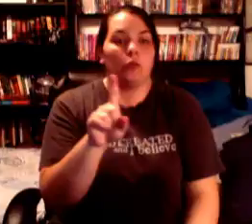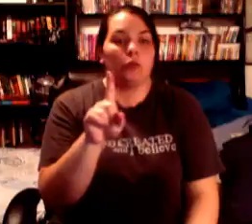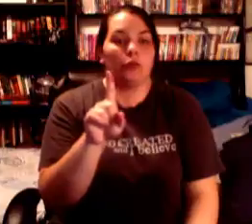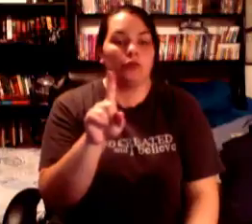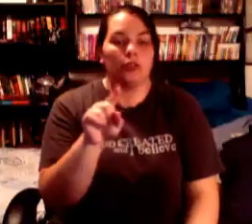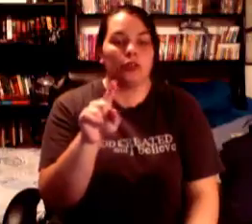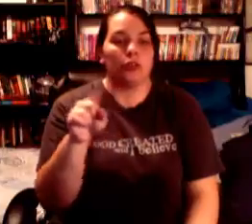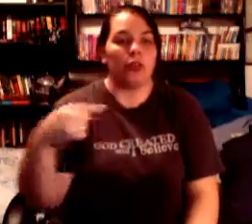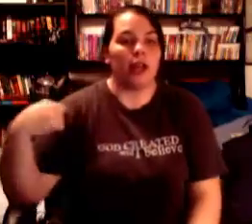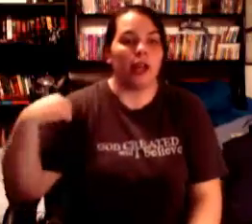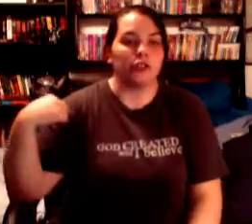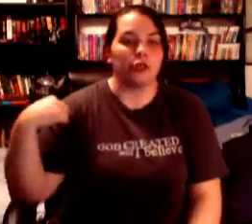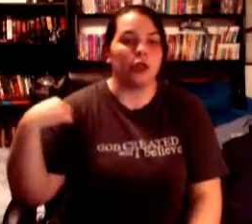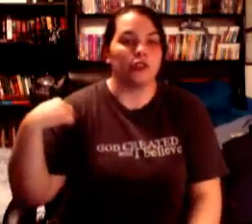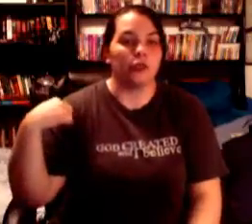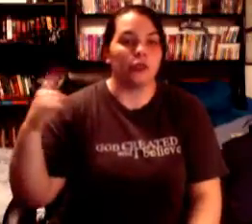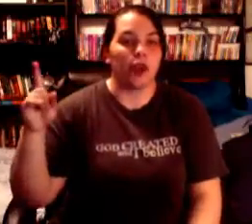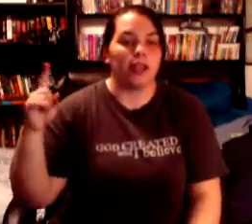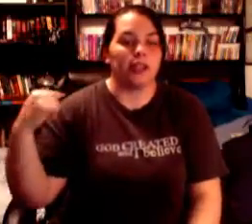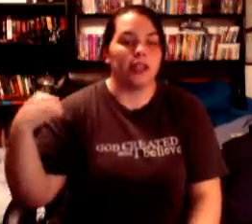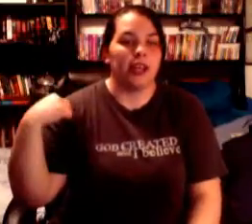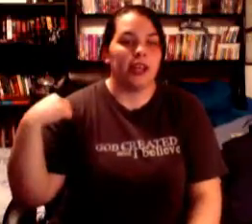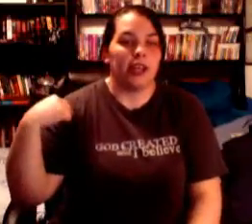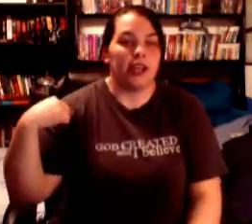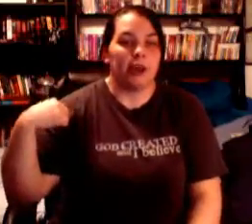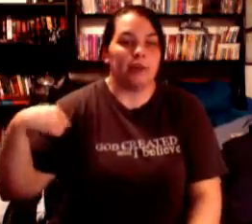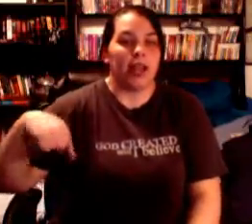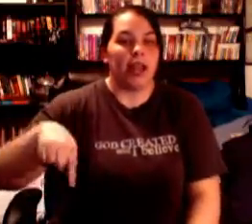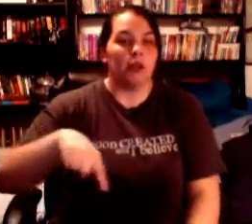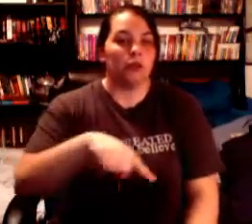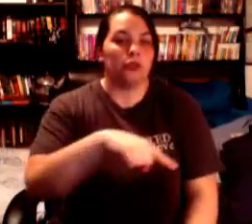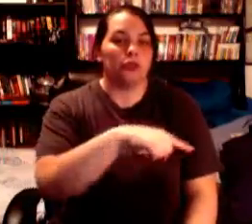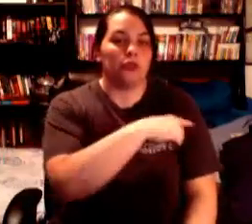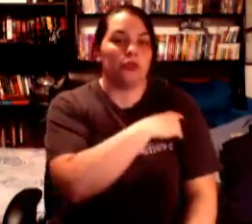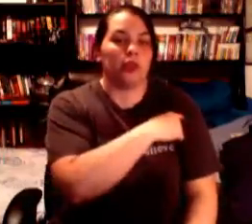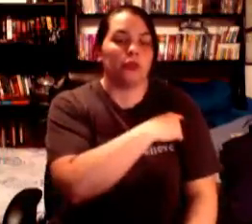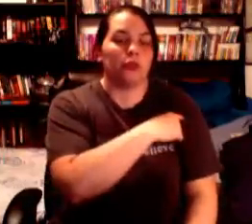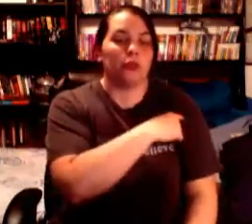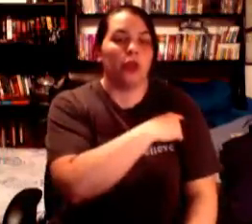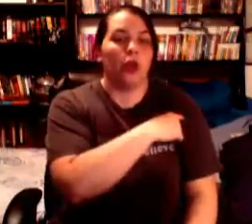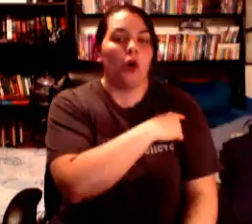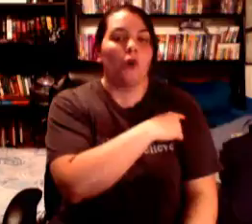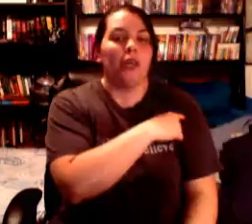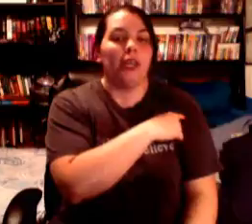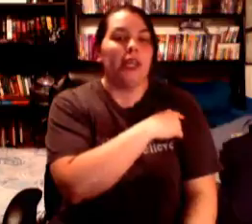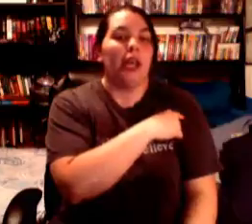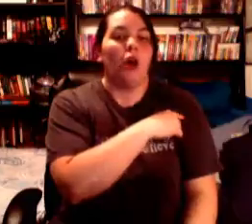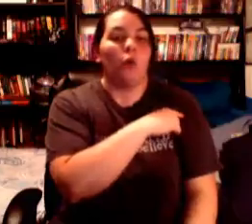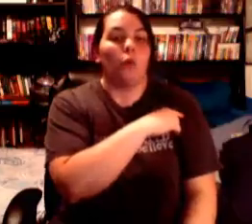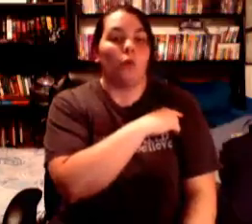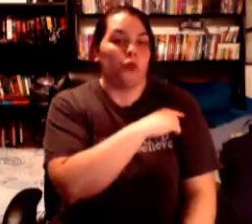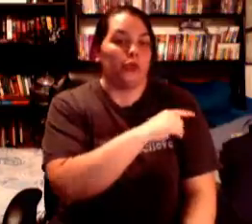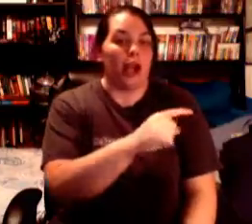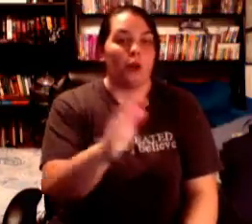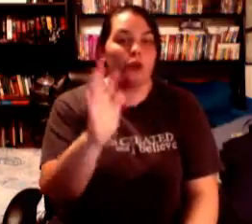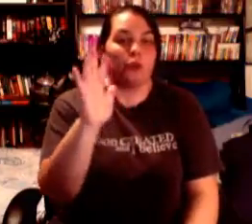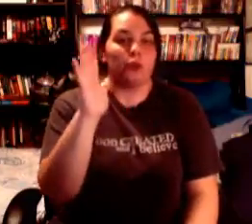with your finger at your right shoulder if you're right-handed, coming out to your left shoulder. We shall, which is